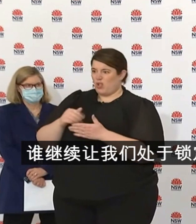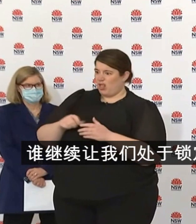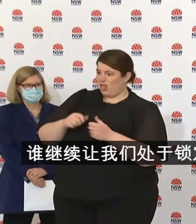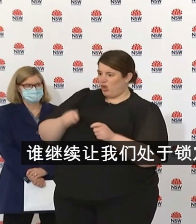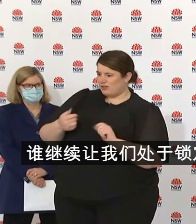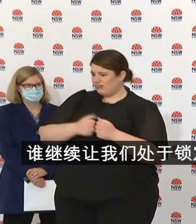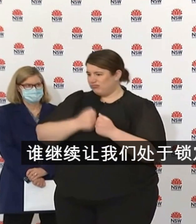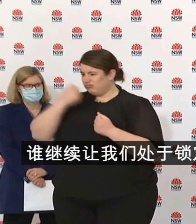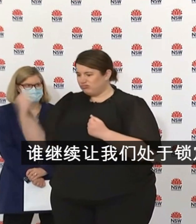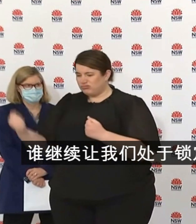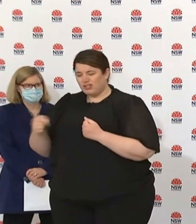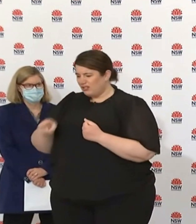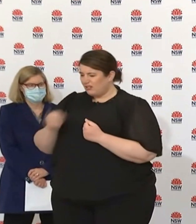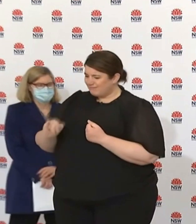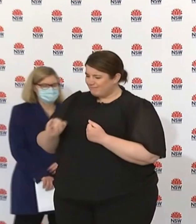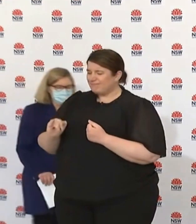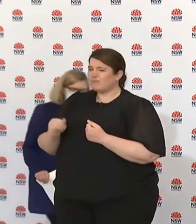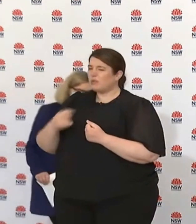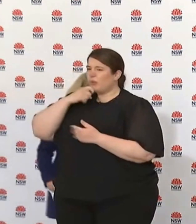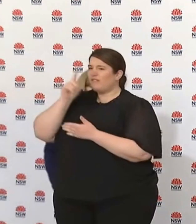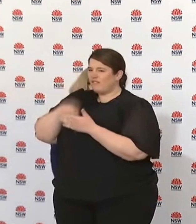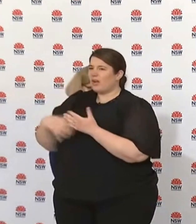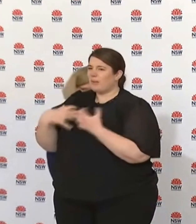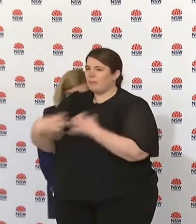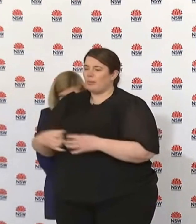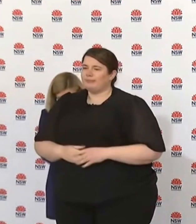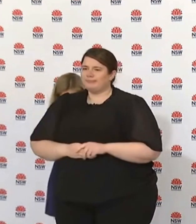We want to be out of lockdown quicker. Thank you.